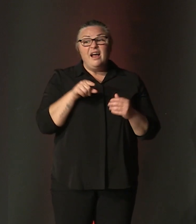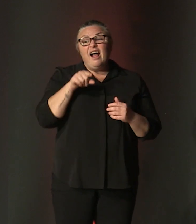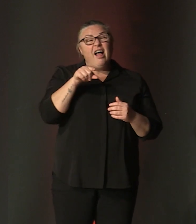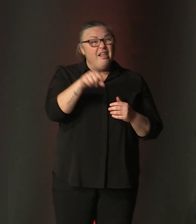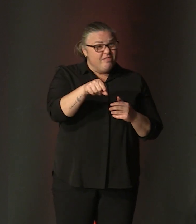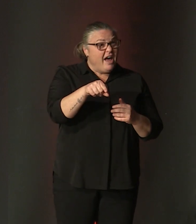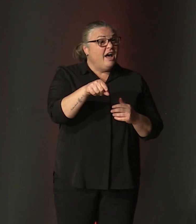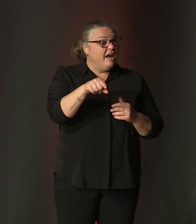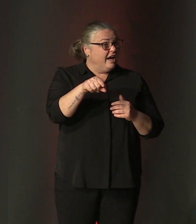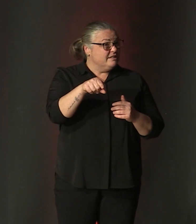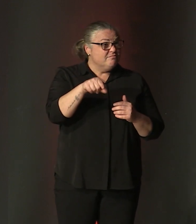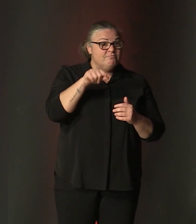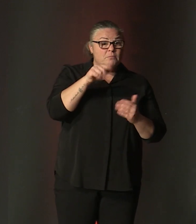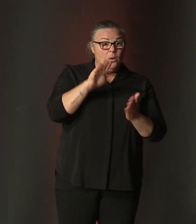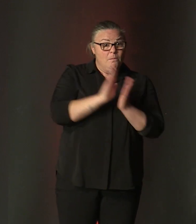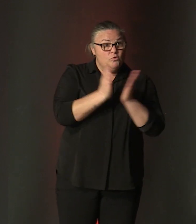history books written